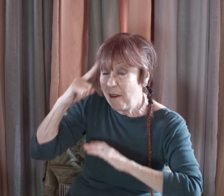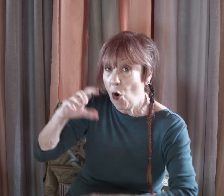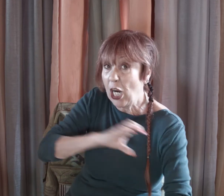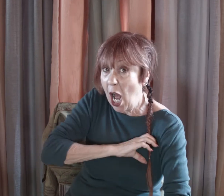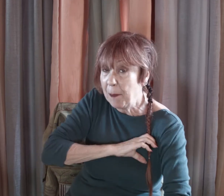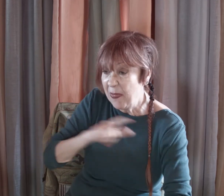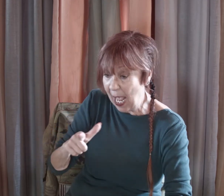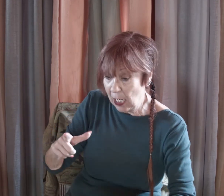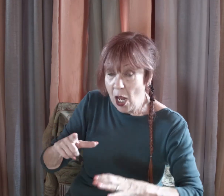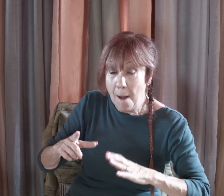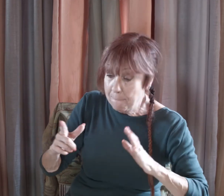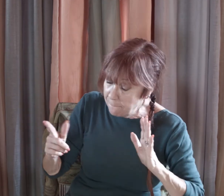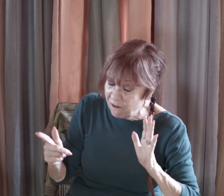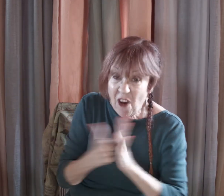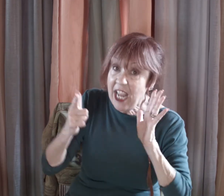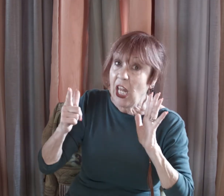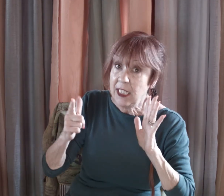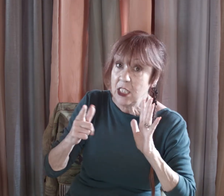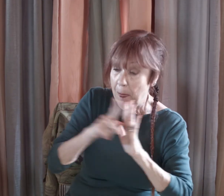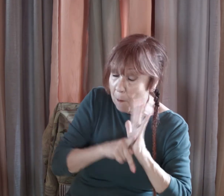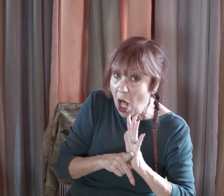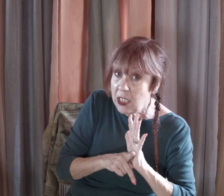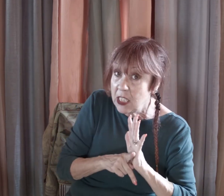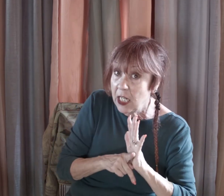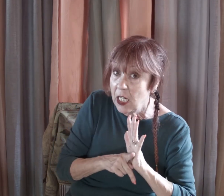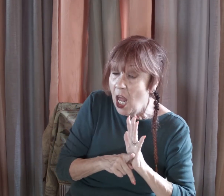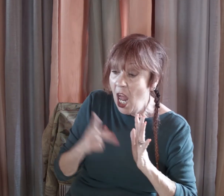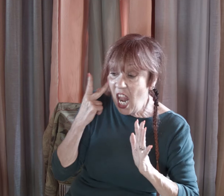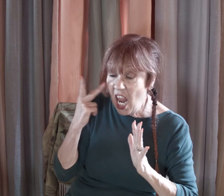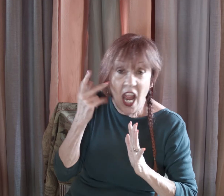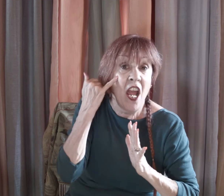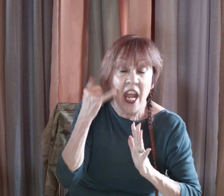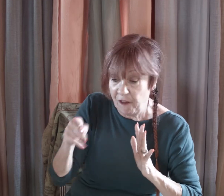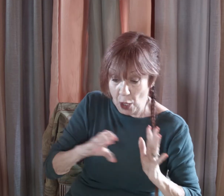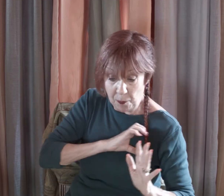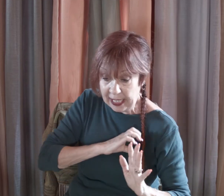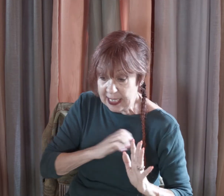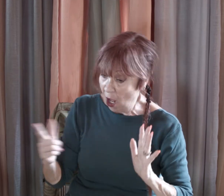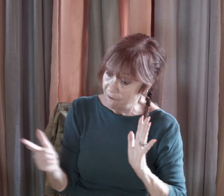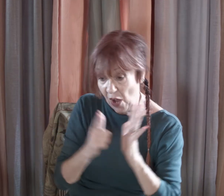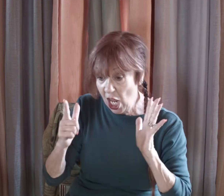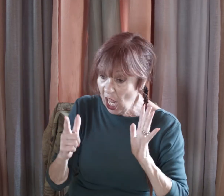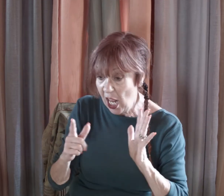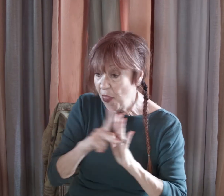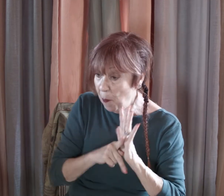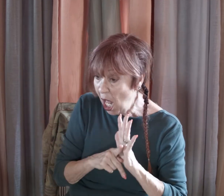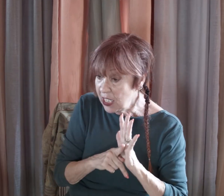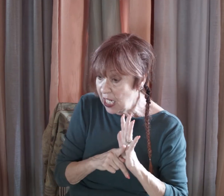then violates a policy like that, you made a policy, he violated it. If nothing happens, if there's no accountability, it doesn't